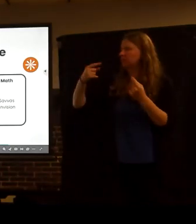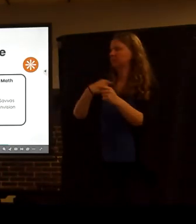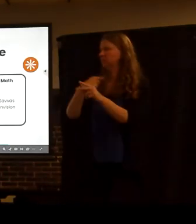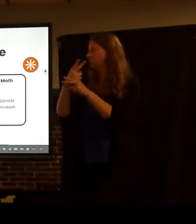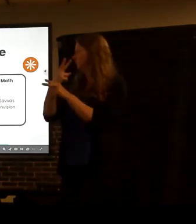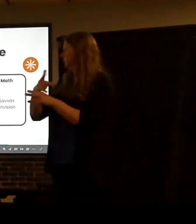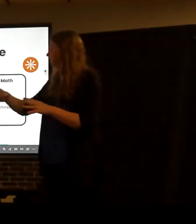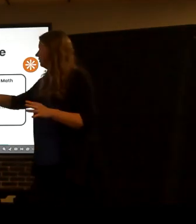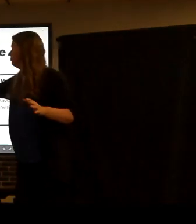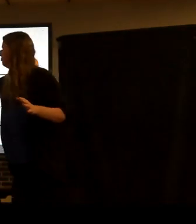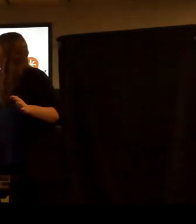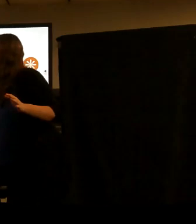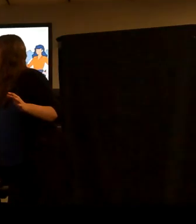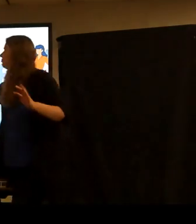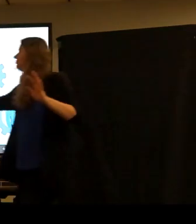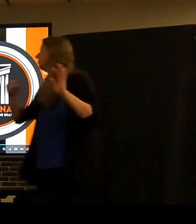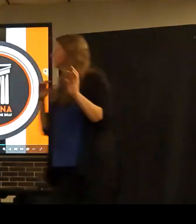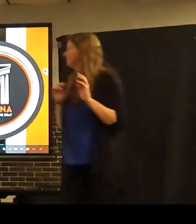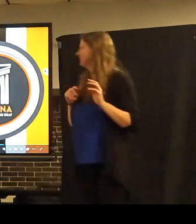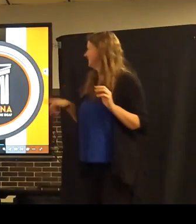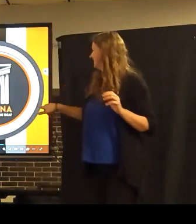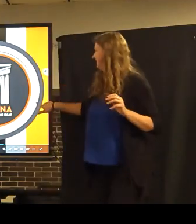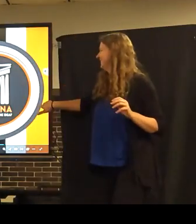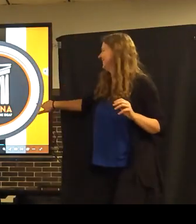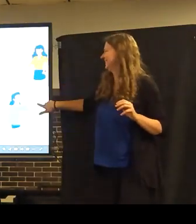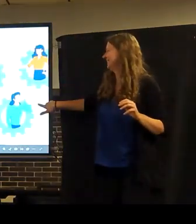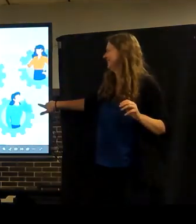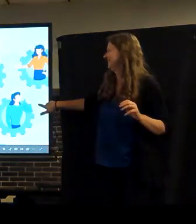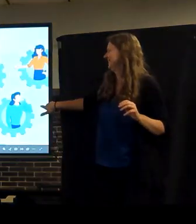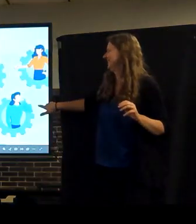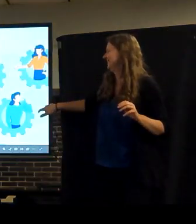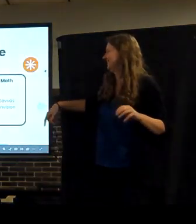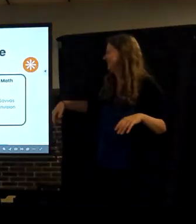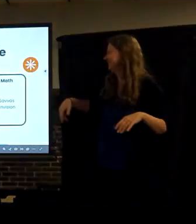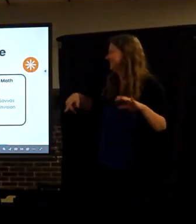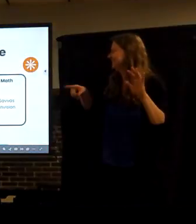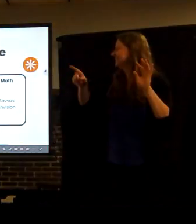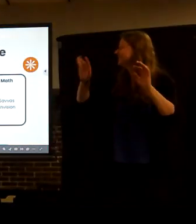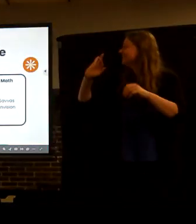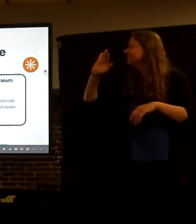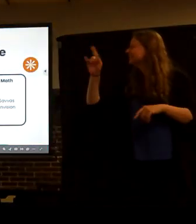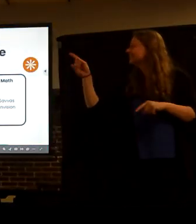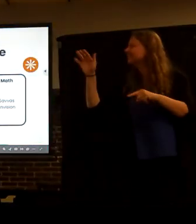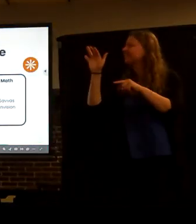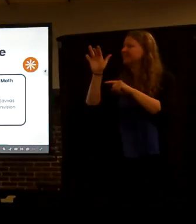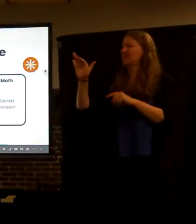of that. But these listed materials are what we are currently using.